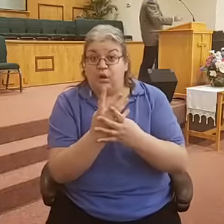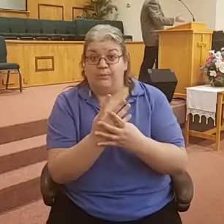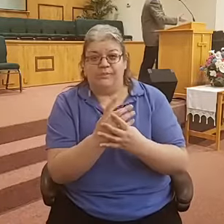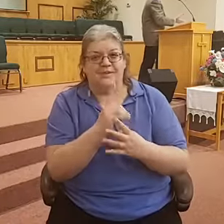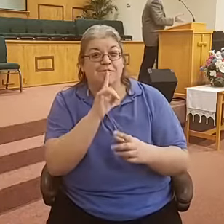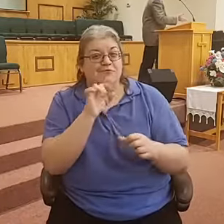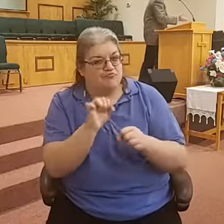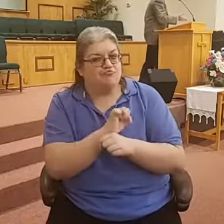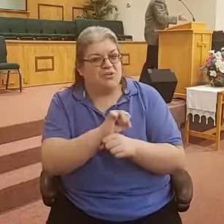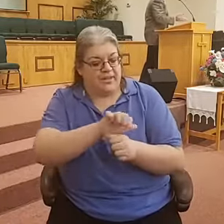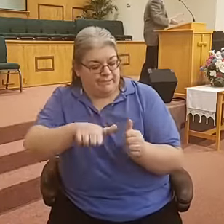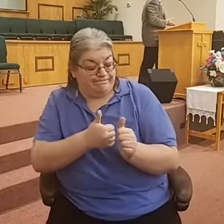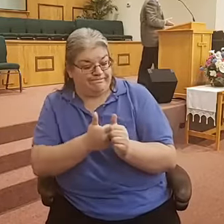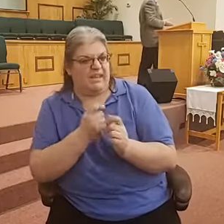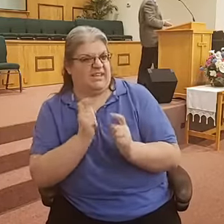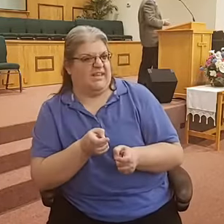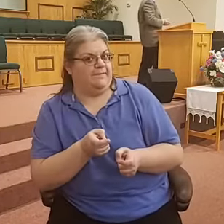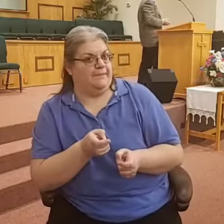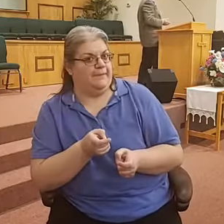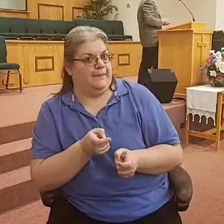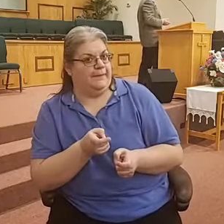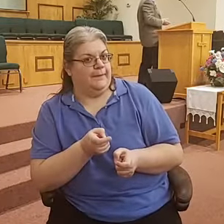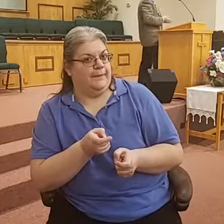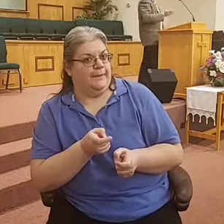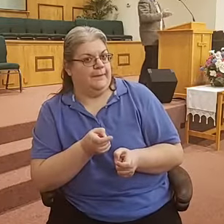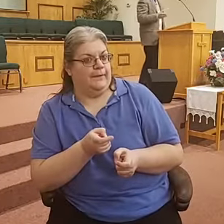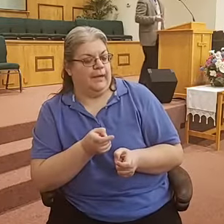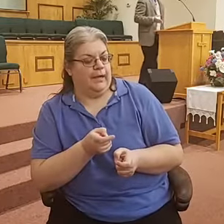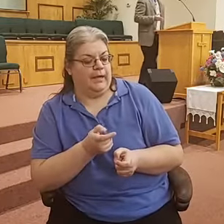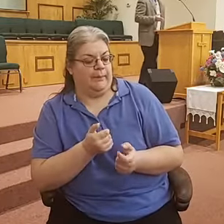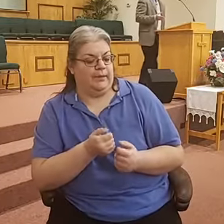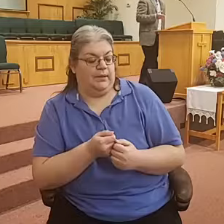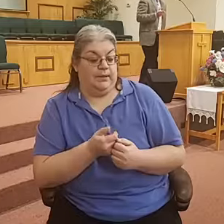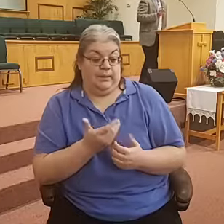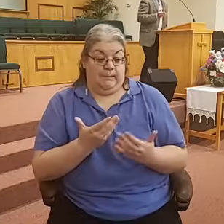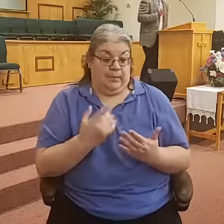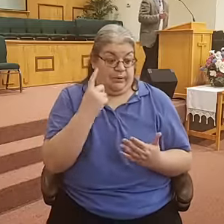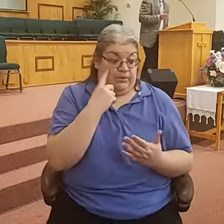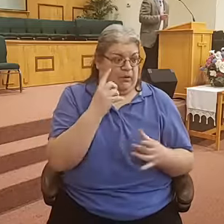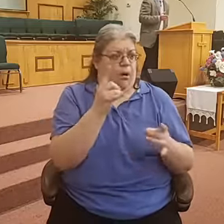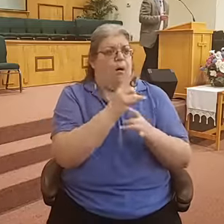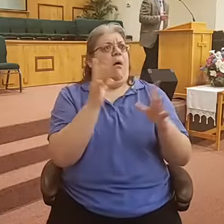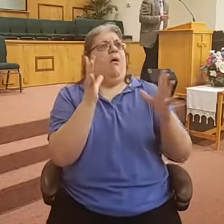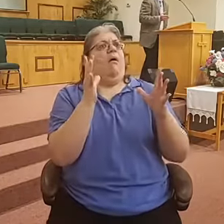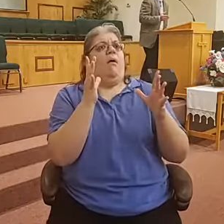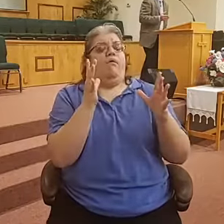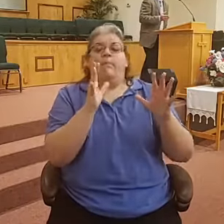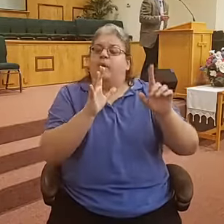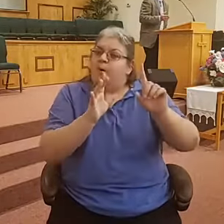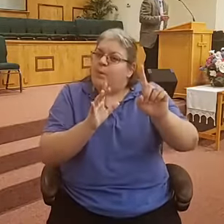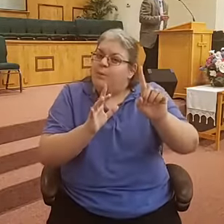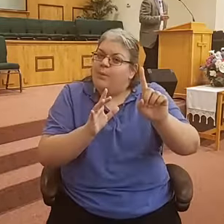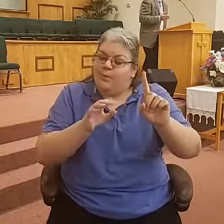Now, we wouldn't see it at first, but there was something in Joseph that kept him right with God.